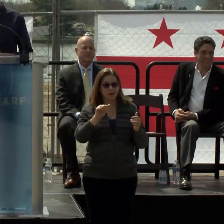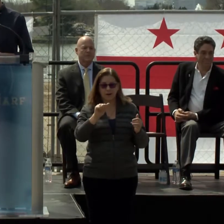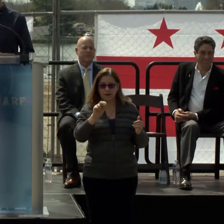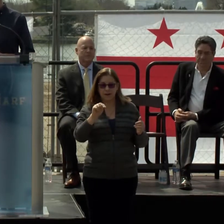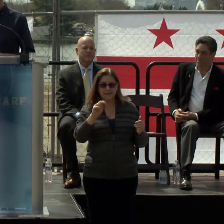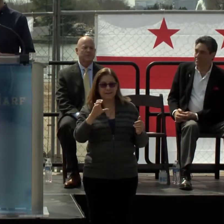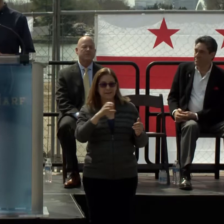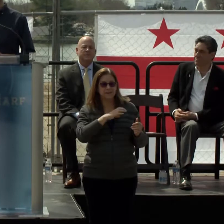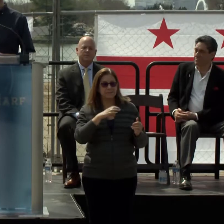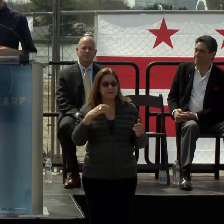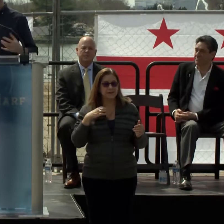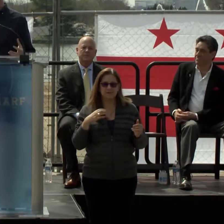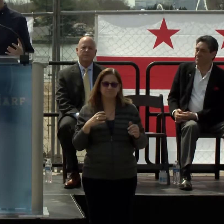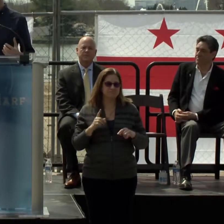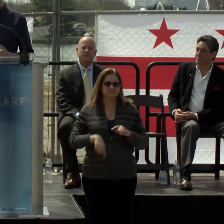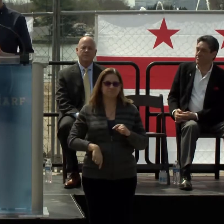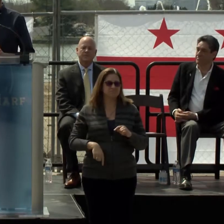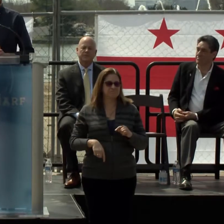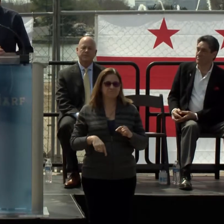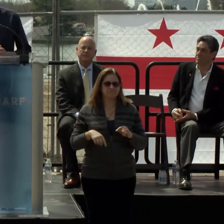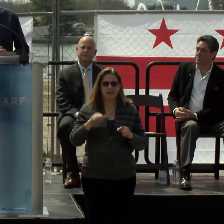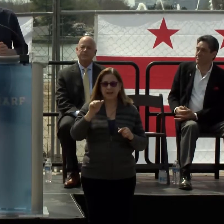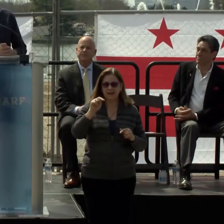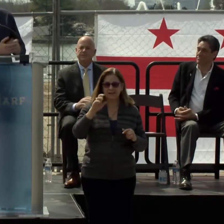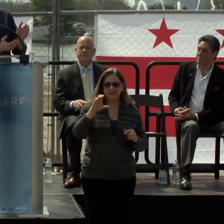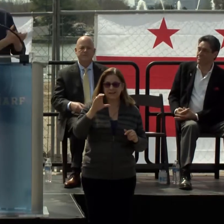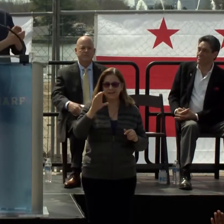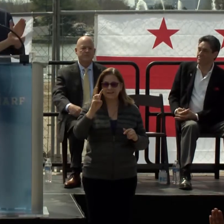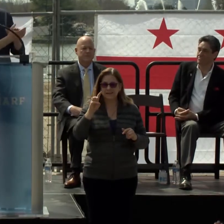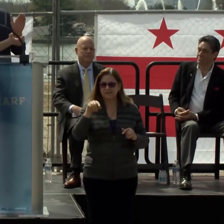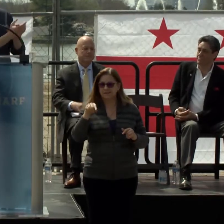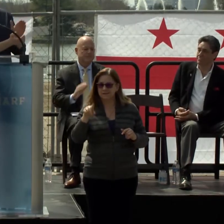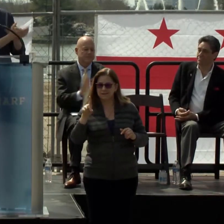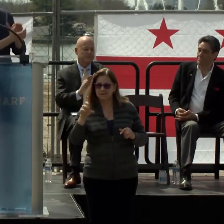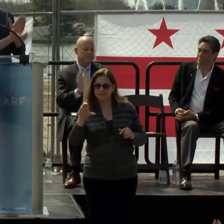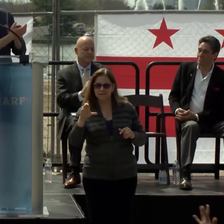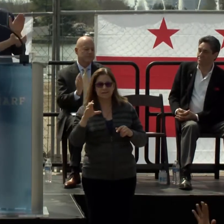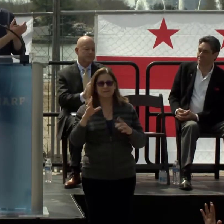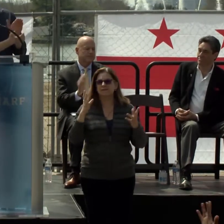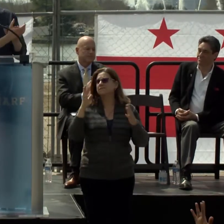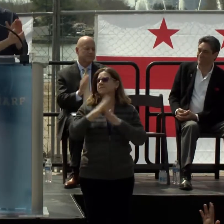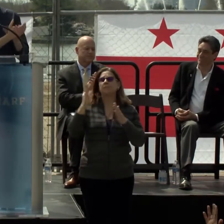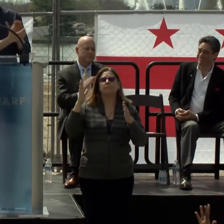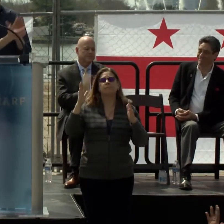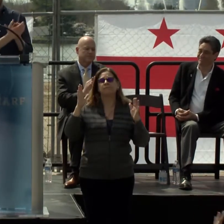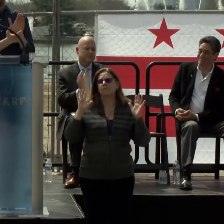all of ANC 6D has just been phenomenal, longtime leadership. Let's give them a big round of applause.